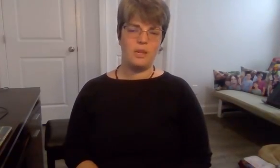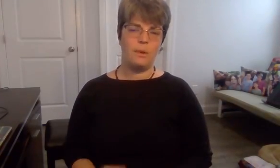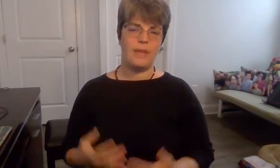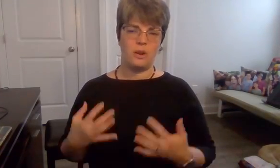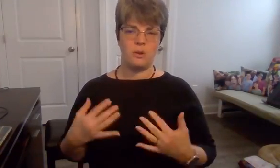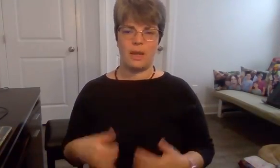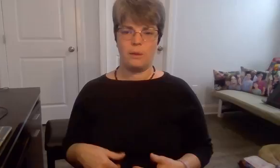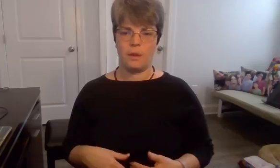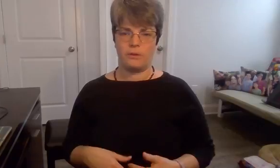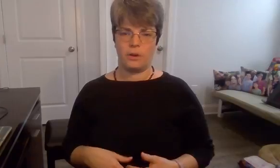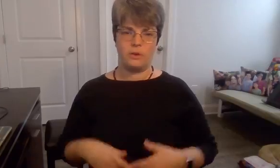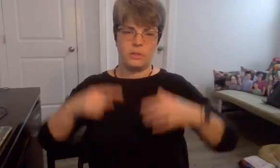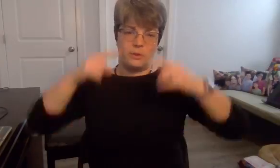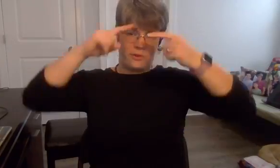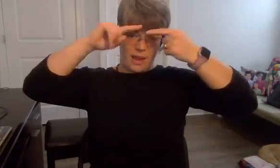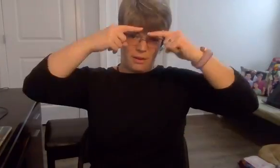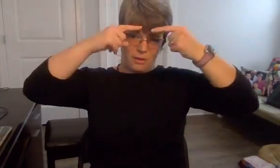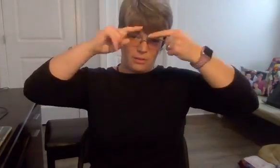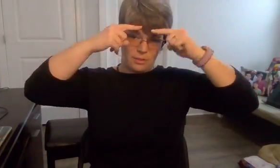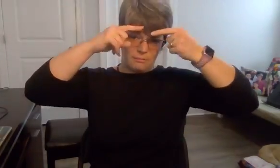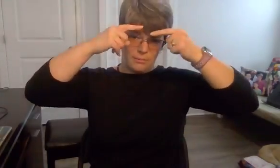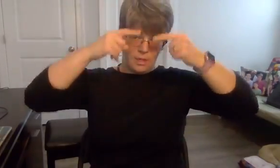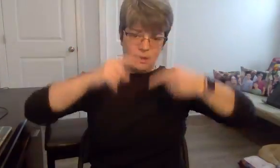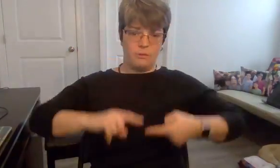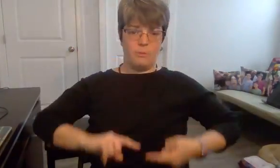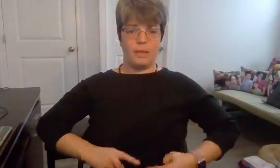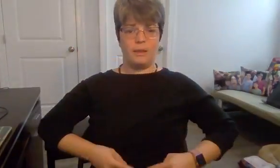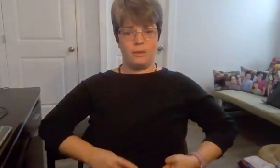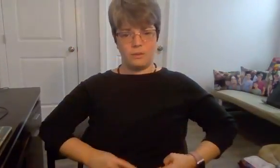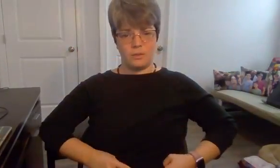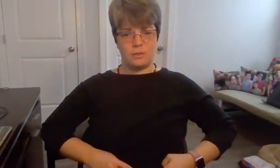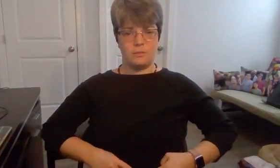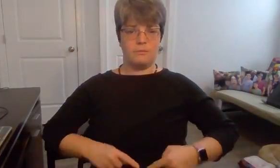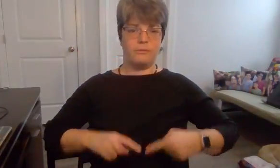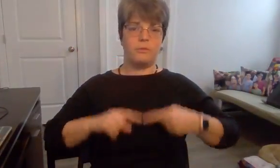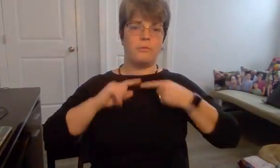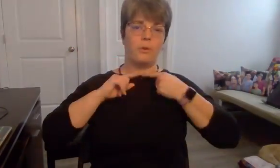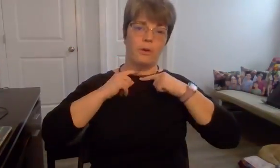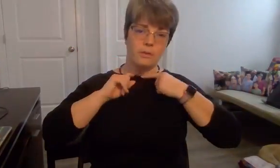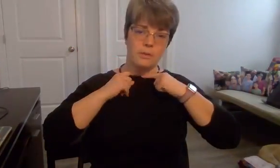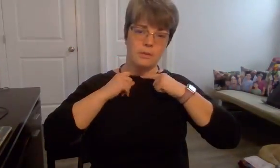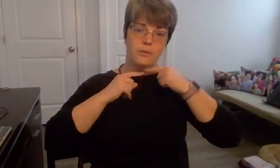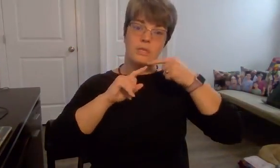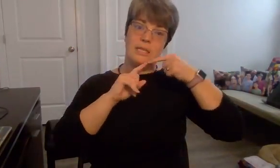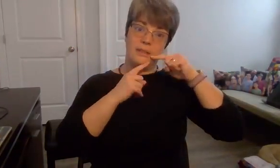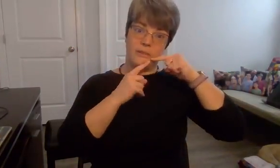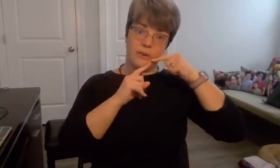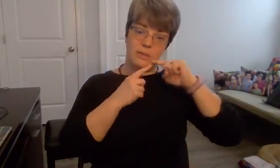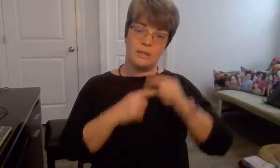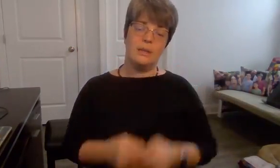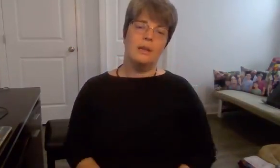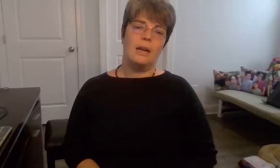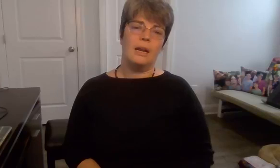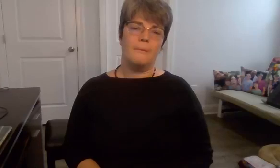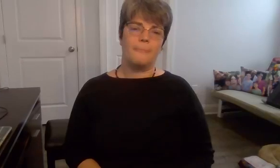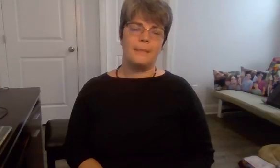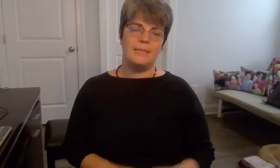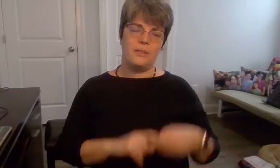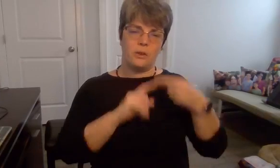put that on your body wherever it hurts. So if your head hurts, if your belly hurts, if your throat hurts, if your teeth hurt. The teeth hurt is a